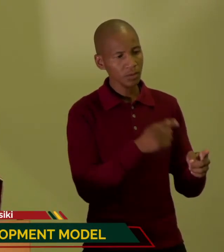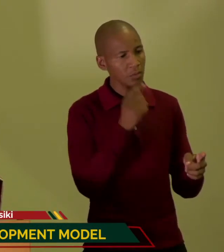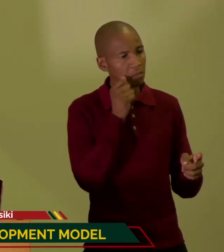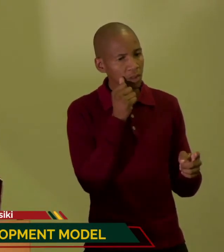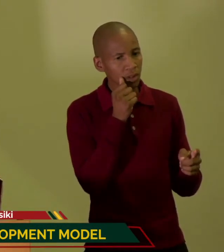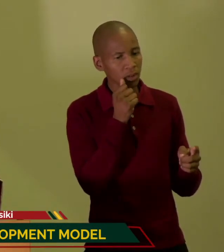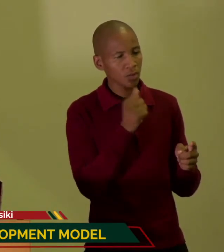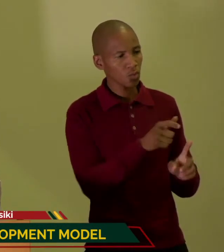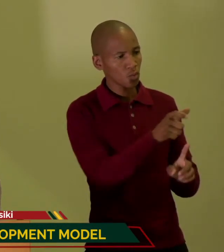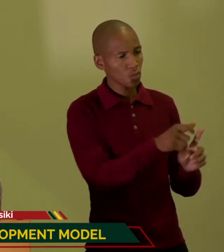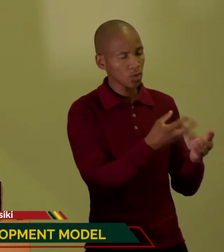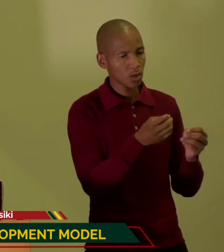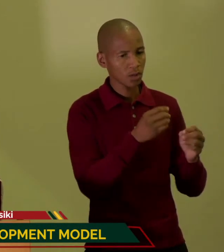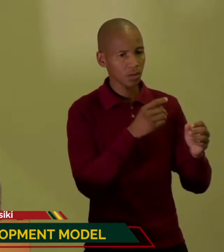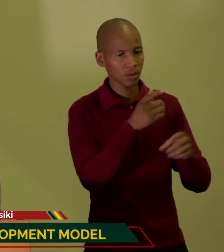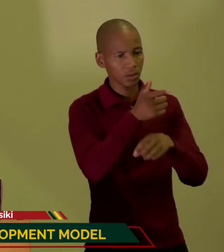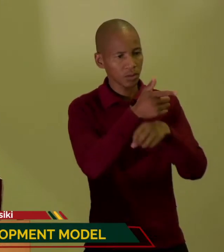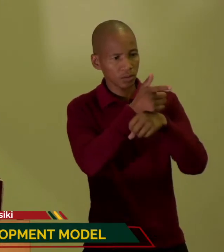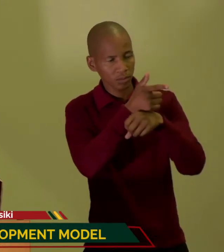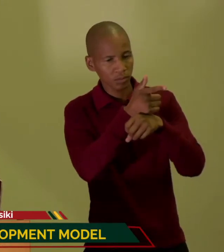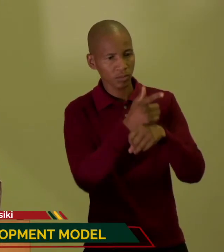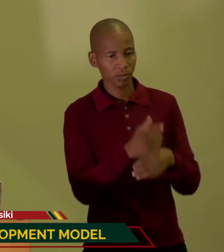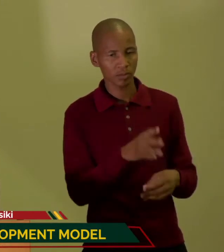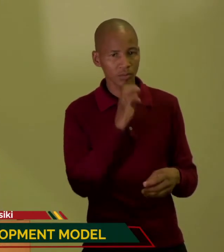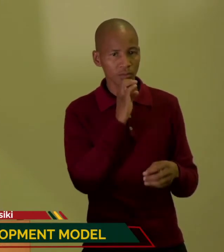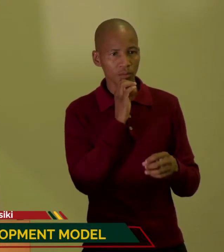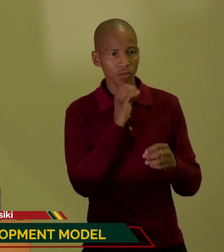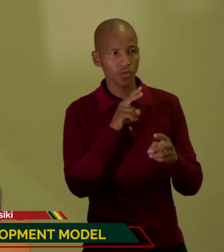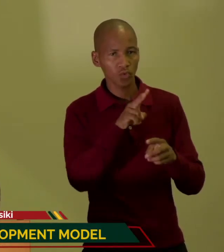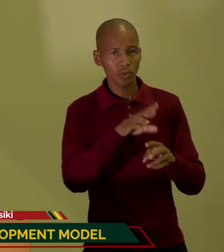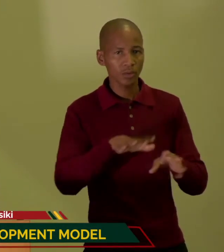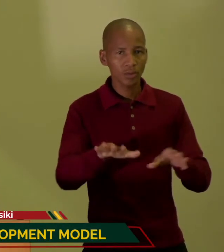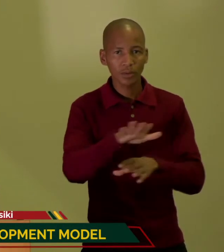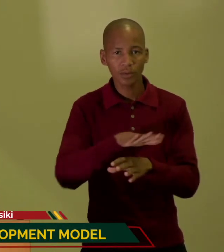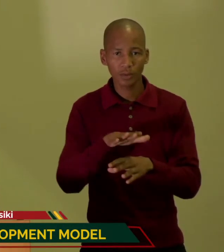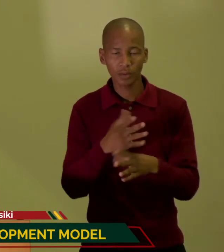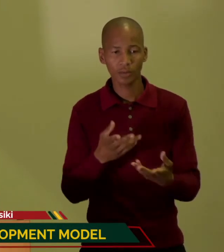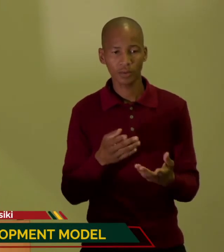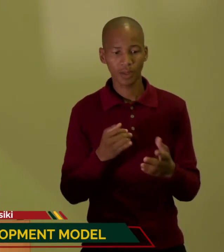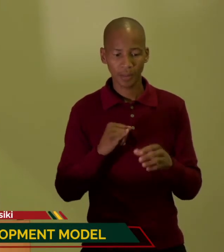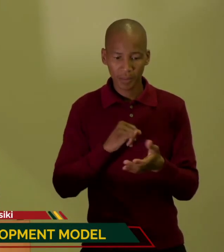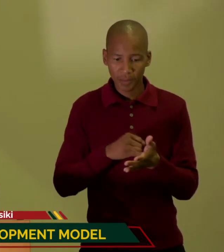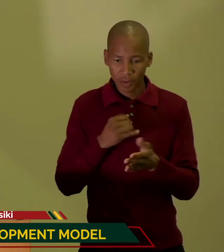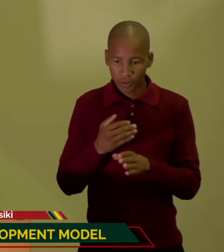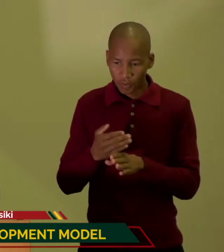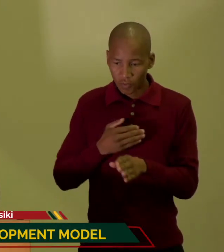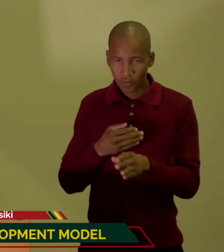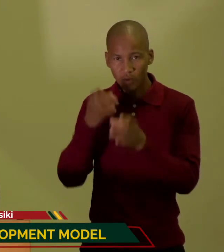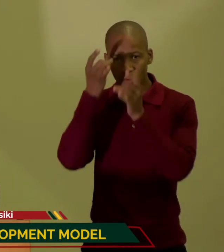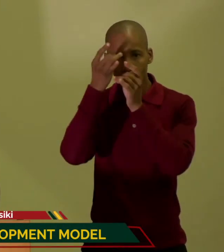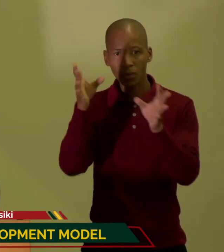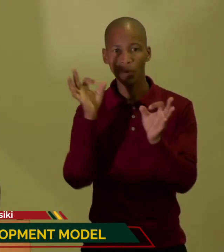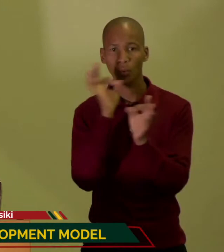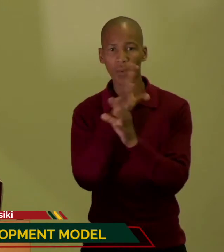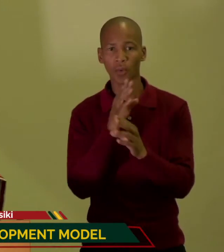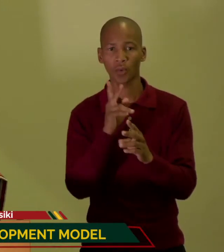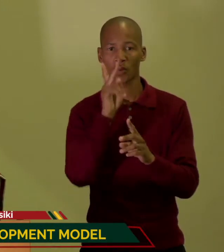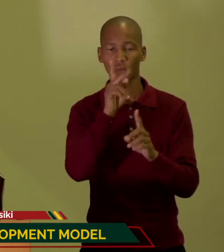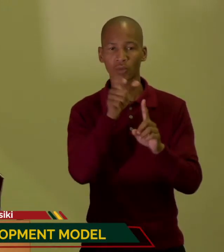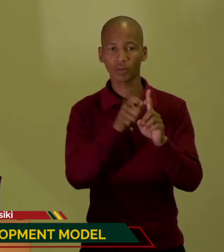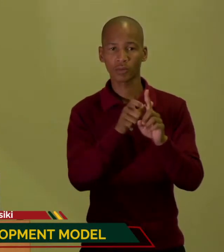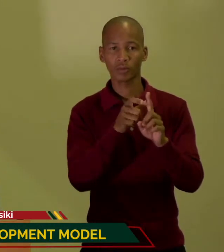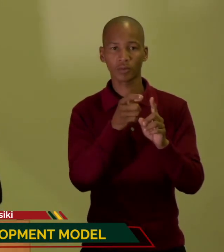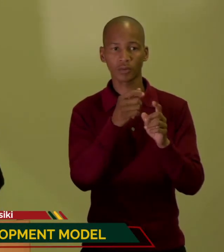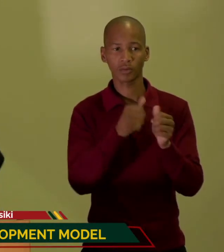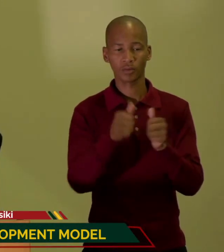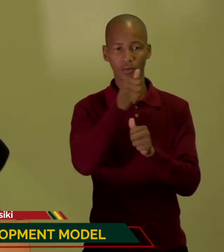camera looking at the institution without informing even the head of that institution. So these